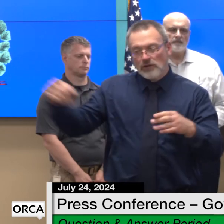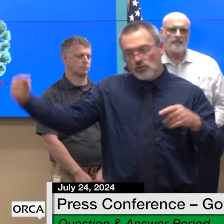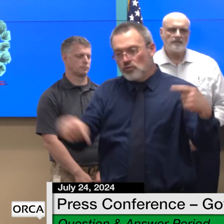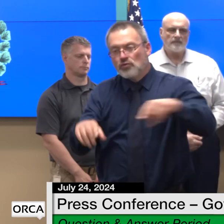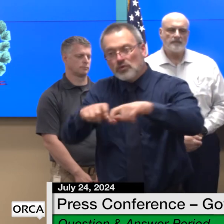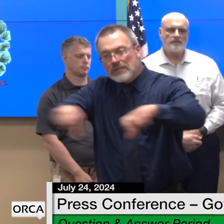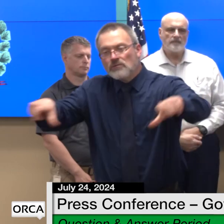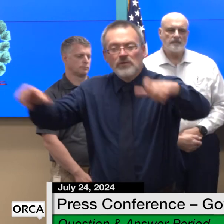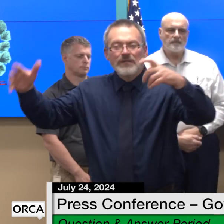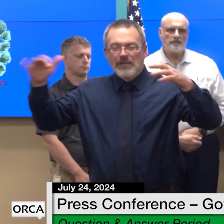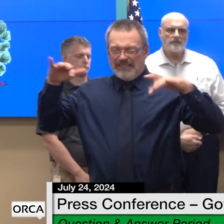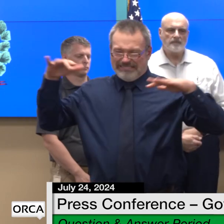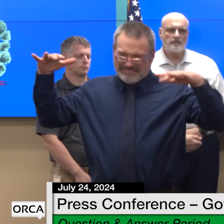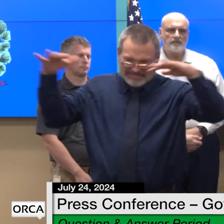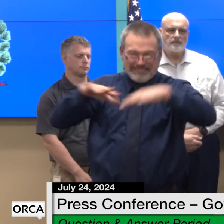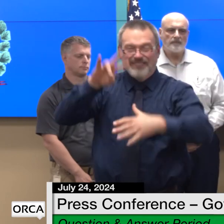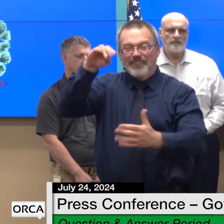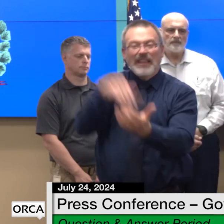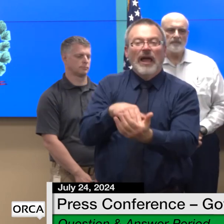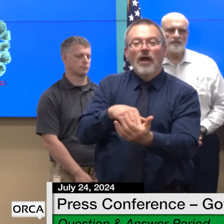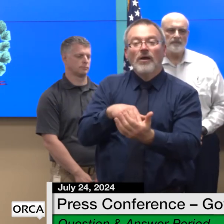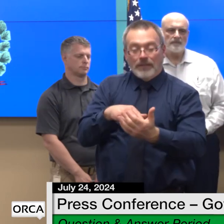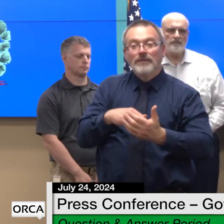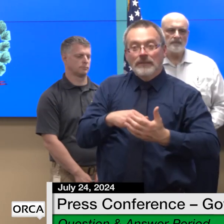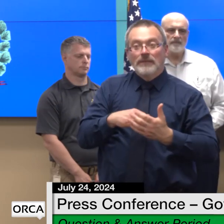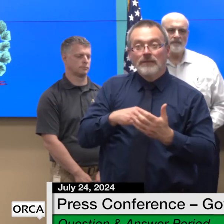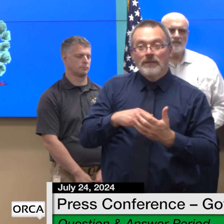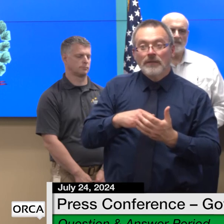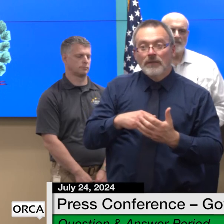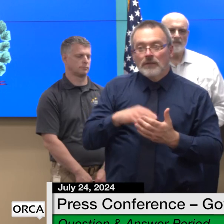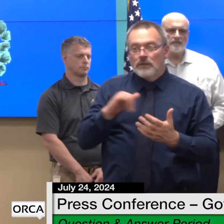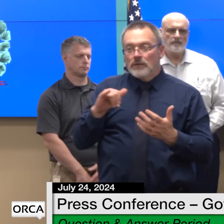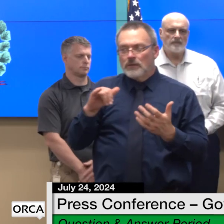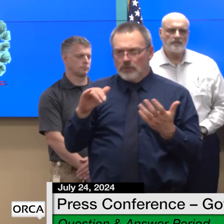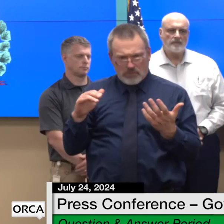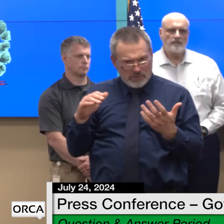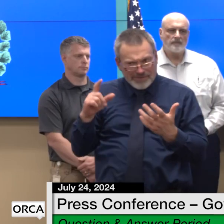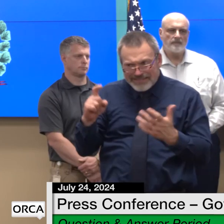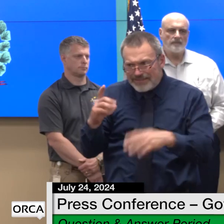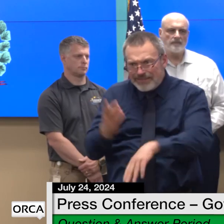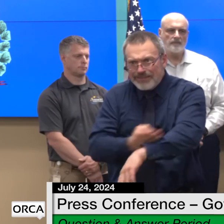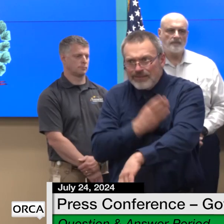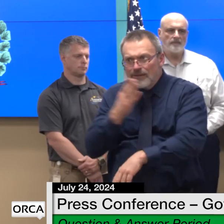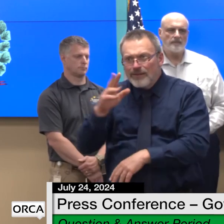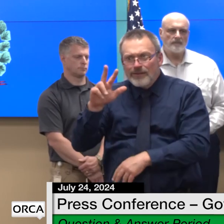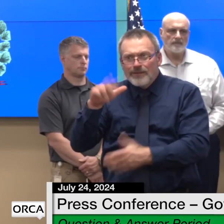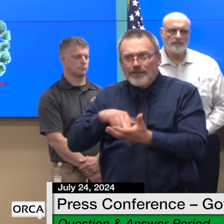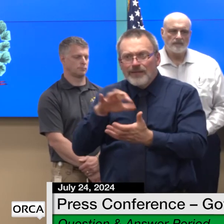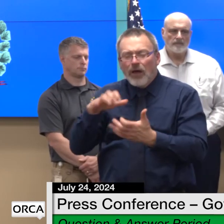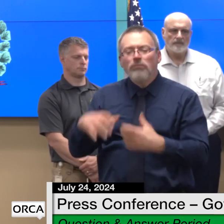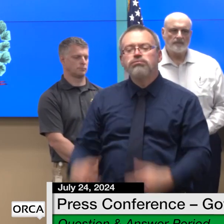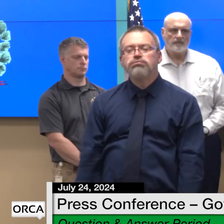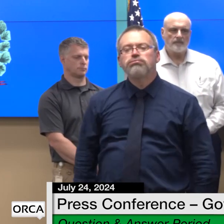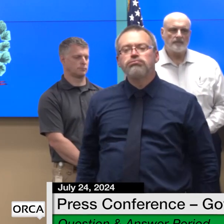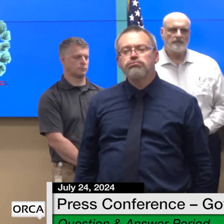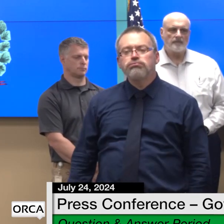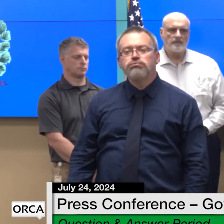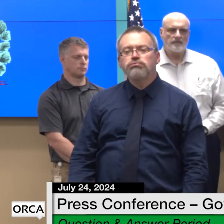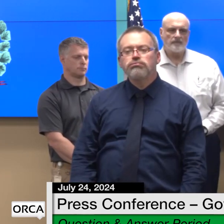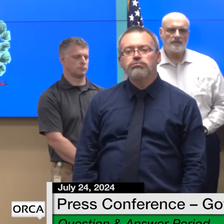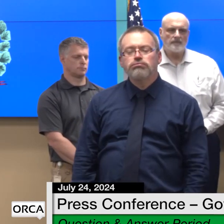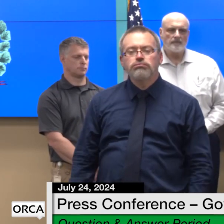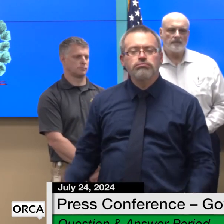to even dredge half of that is just not